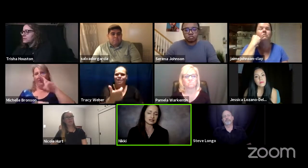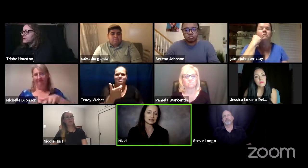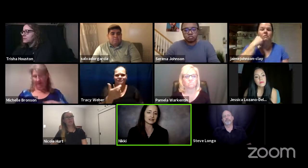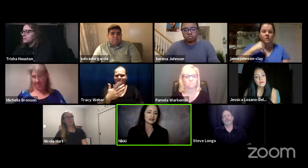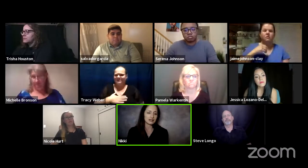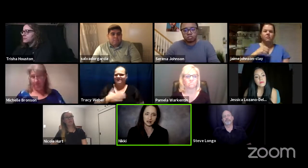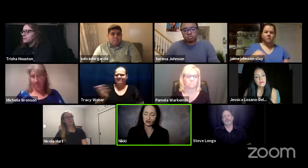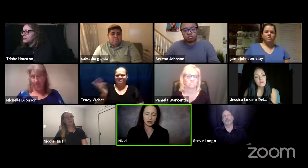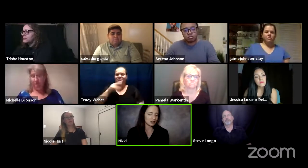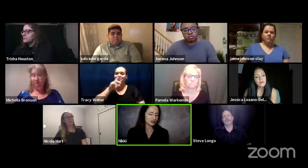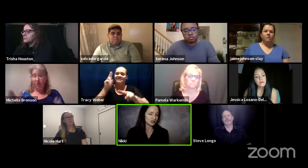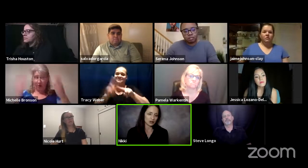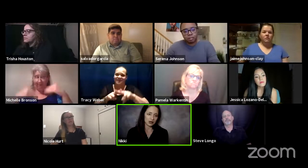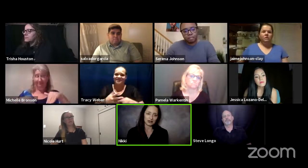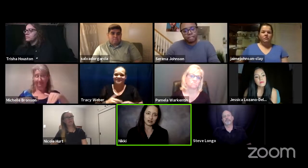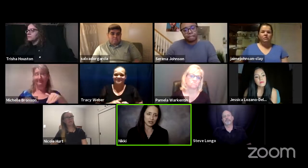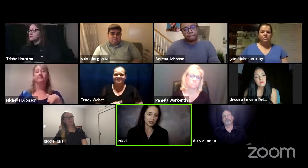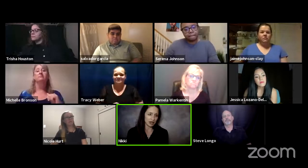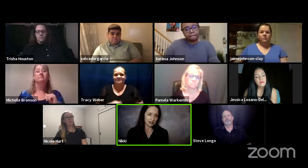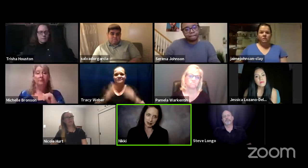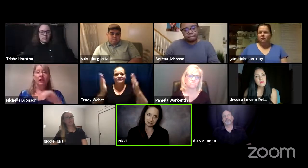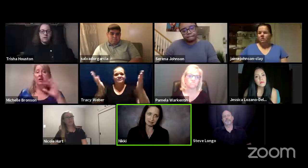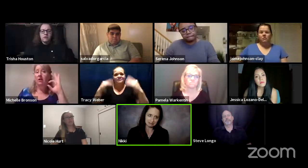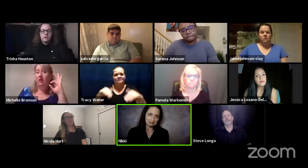students, tell them all to join. It'll be a great time.